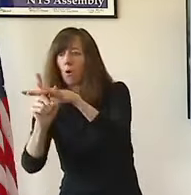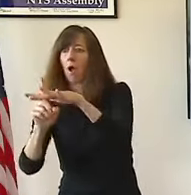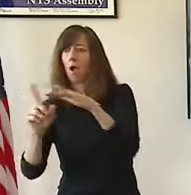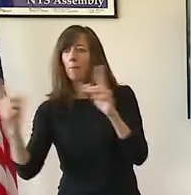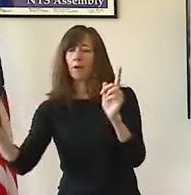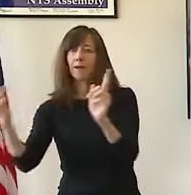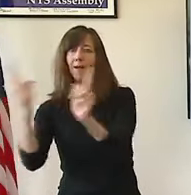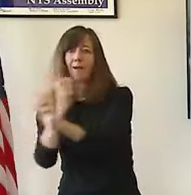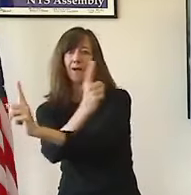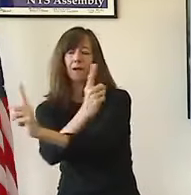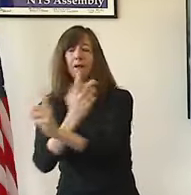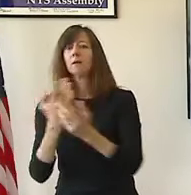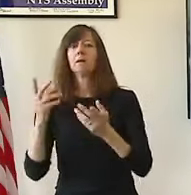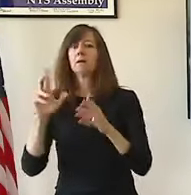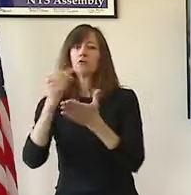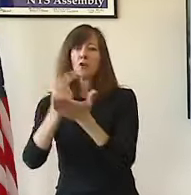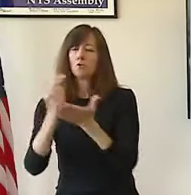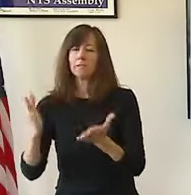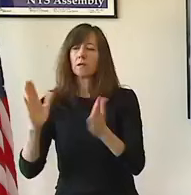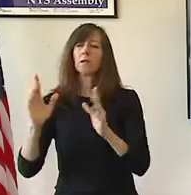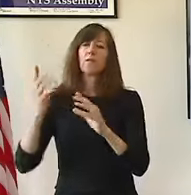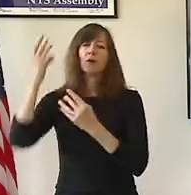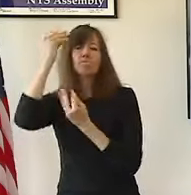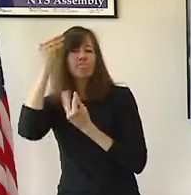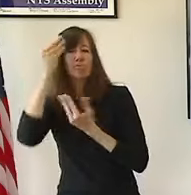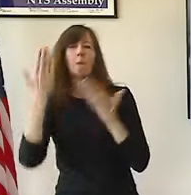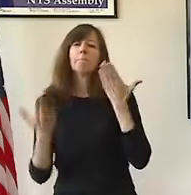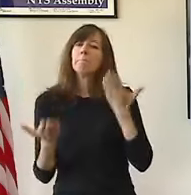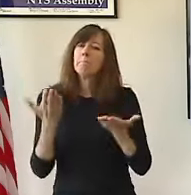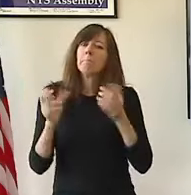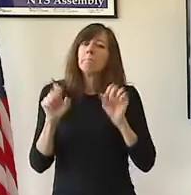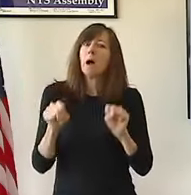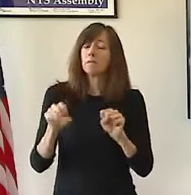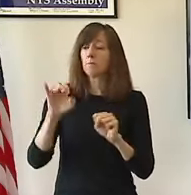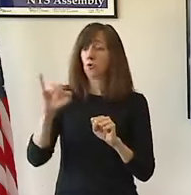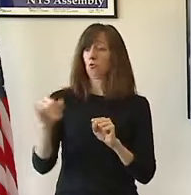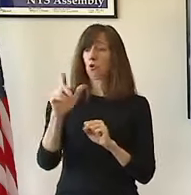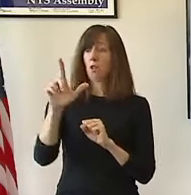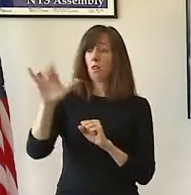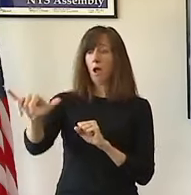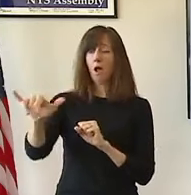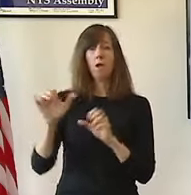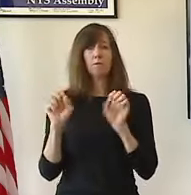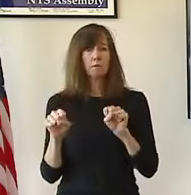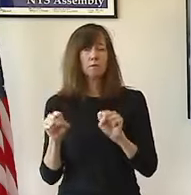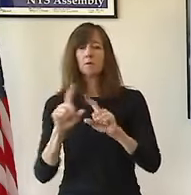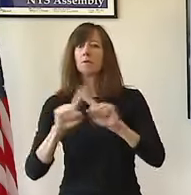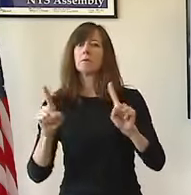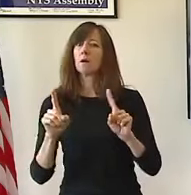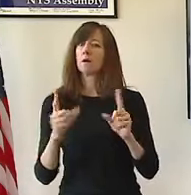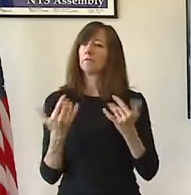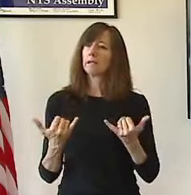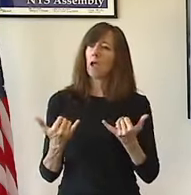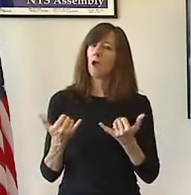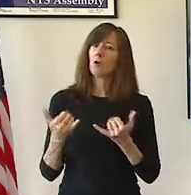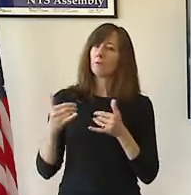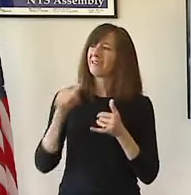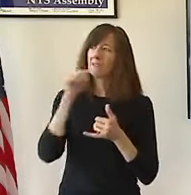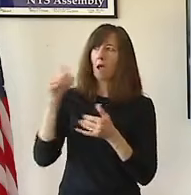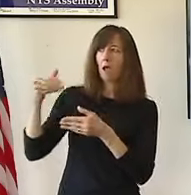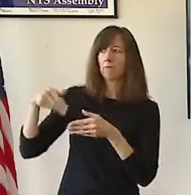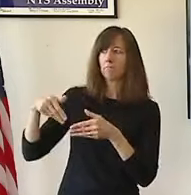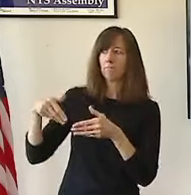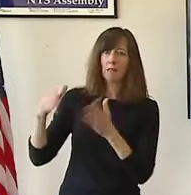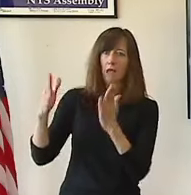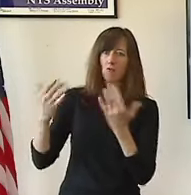they are considering for the month of July, but that is not something that they've issued any protocols. I will offer to you as we get closer,